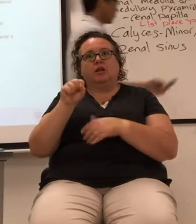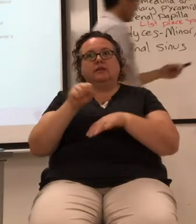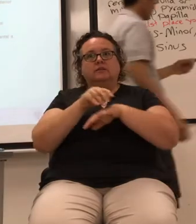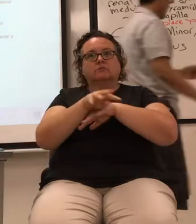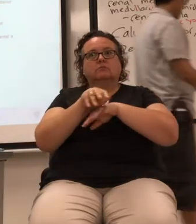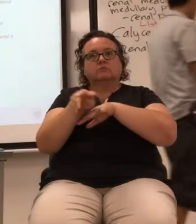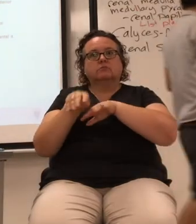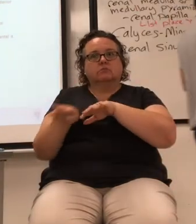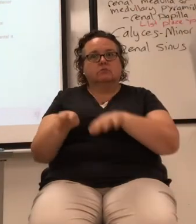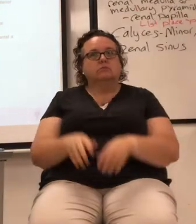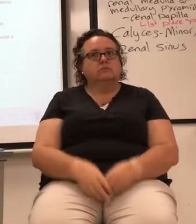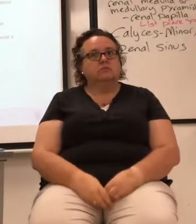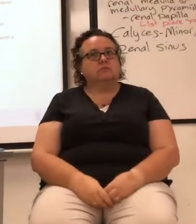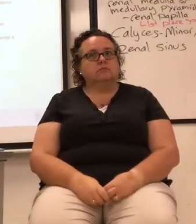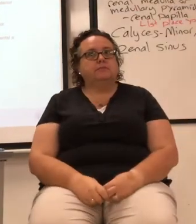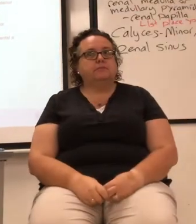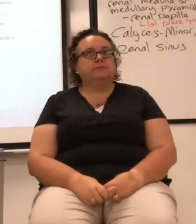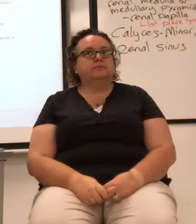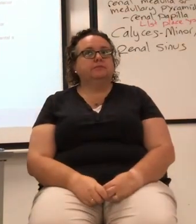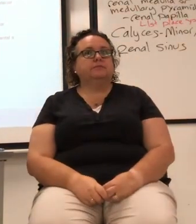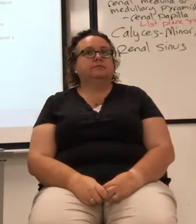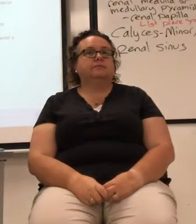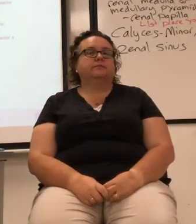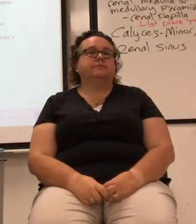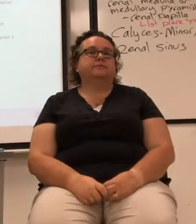Renal artery.